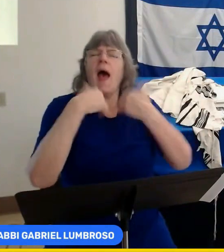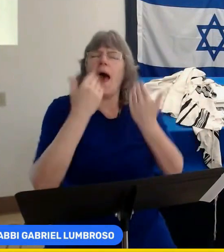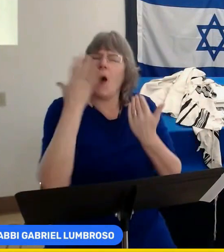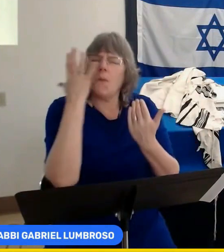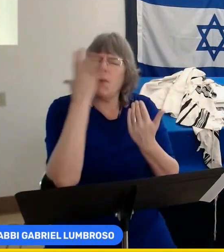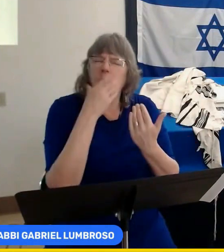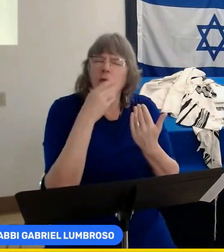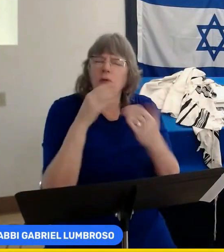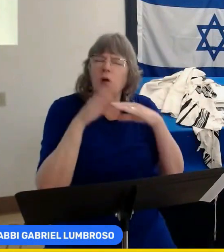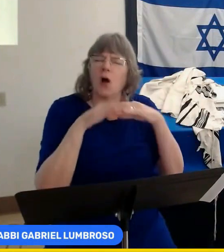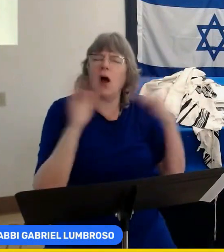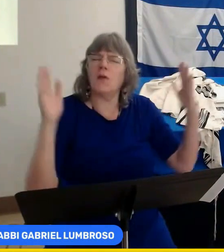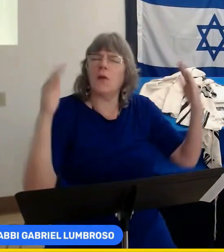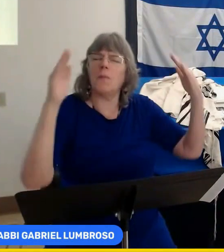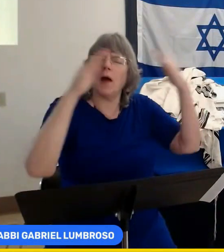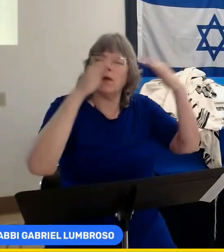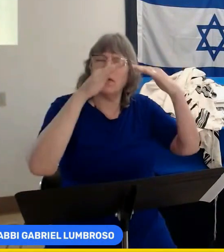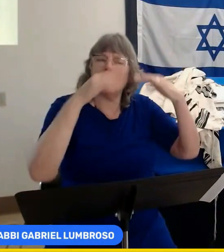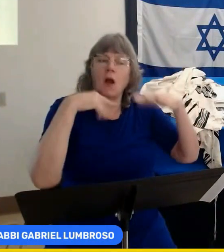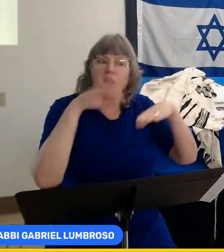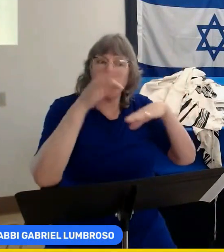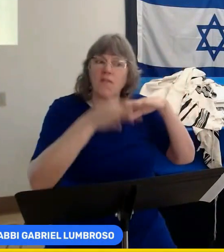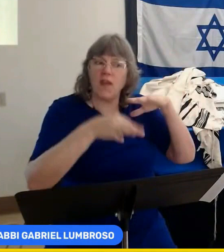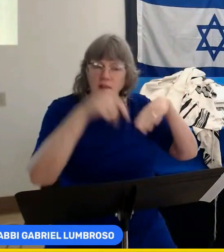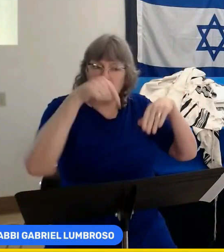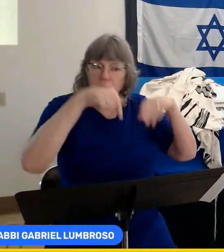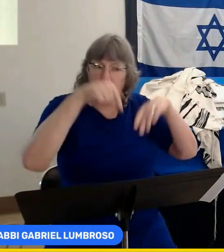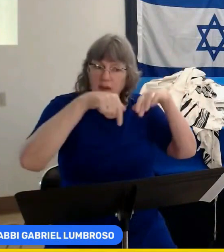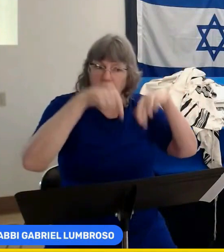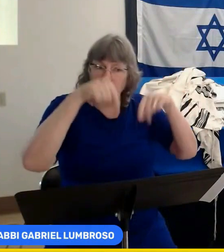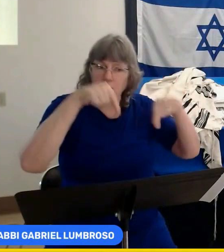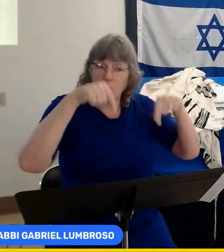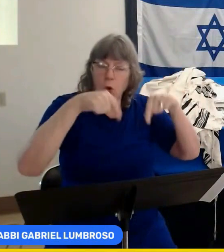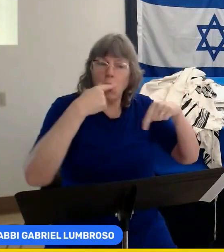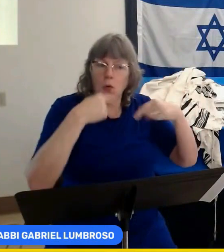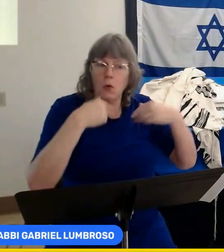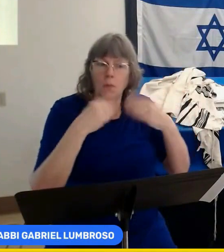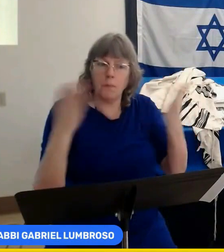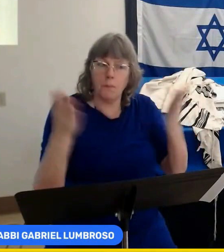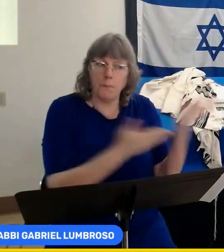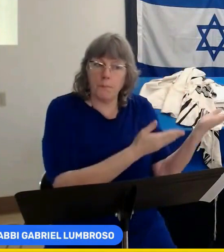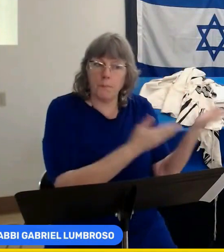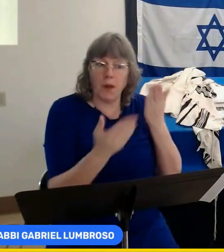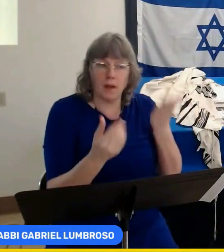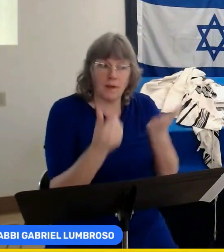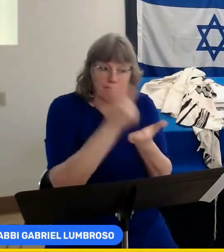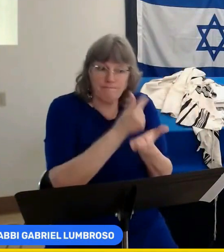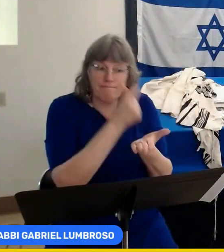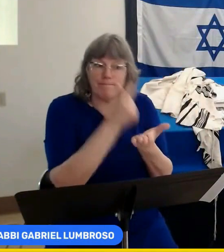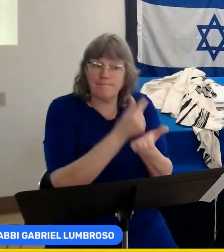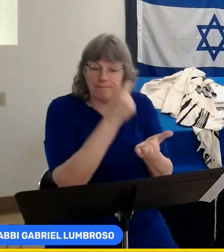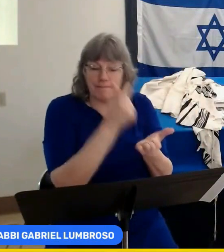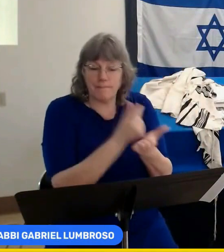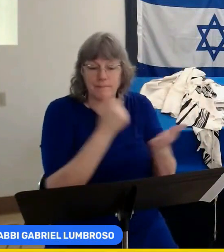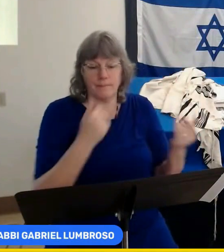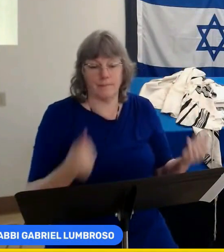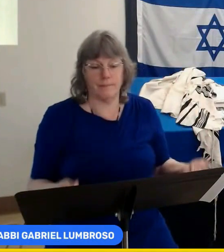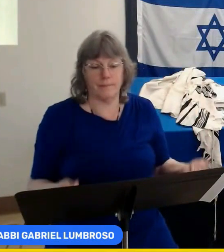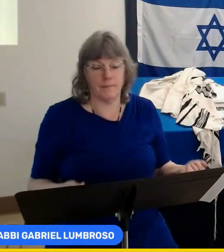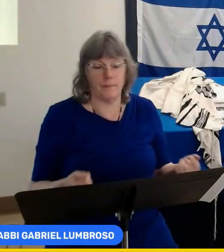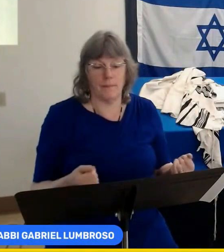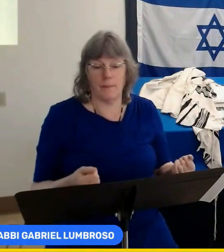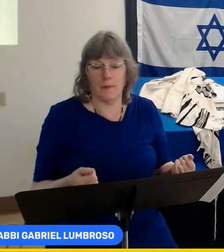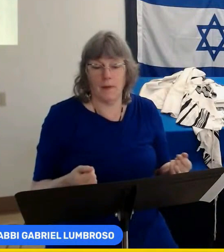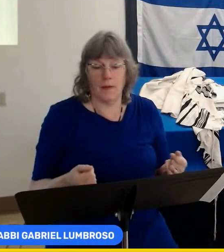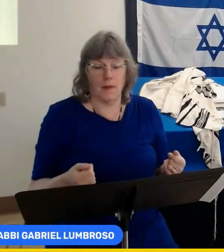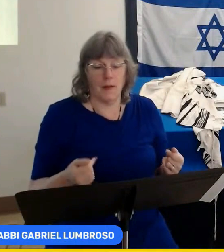bring good news." And you can see the verb in Hebrew, mevaser. You